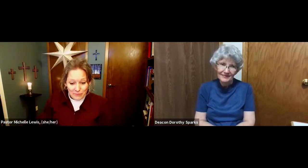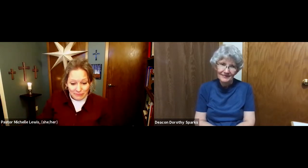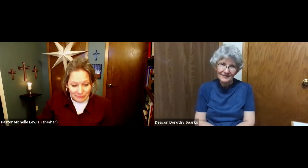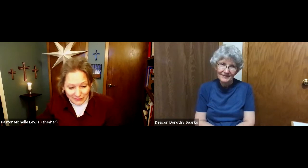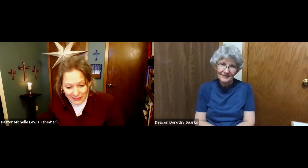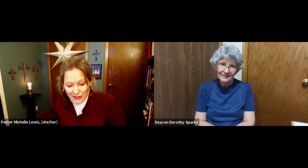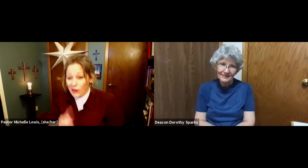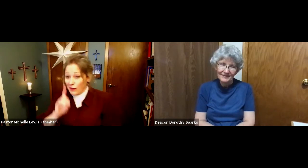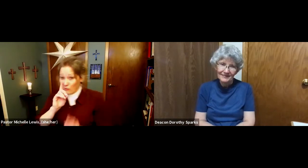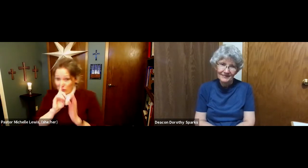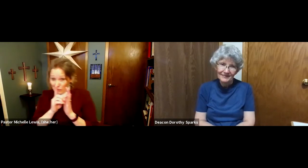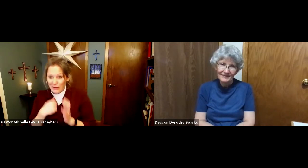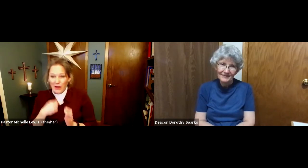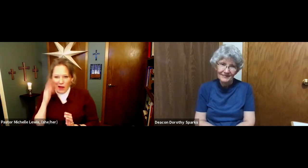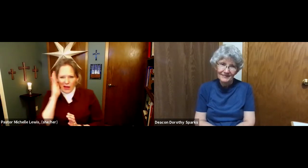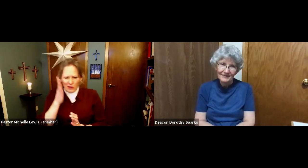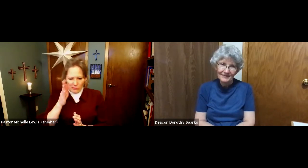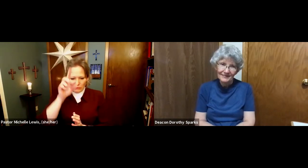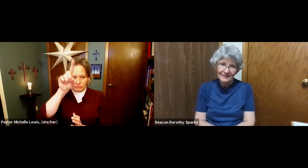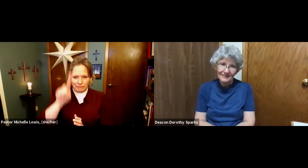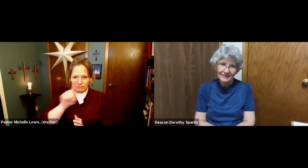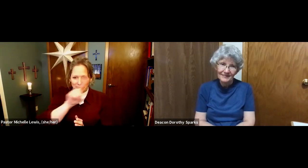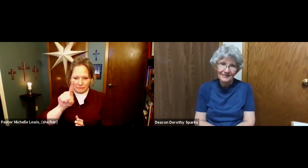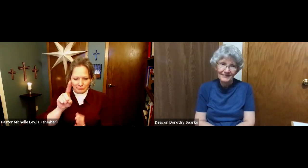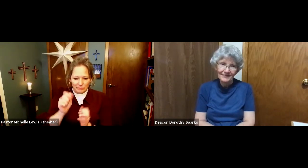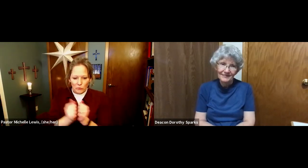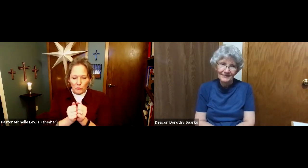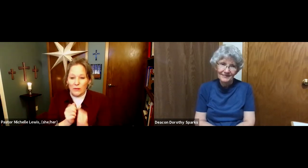And then just dip your fingers into it.